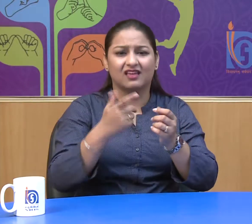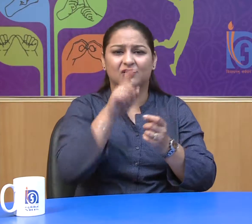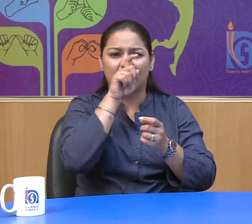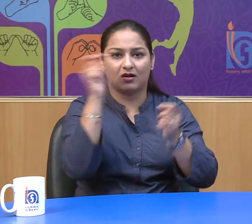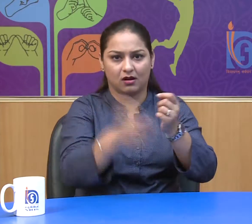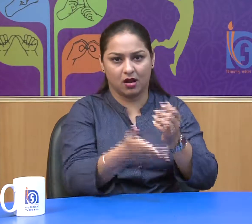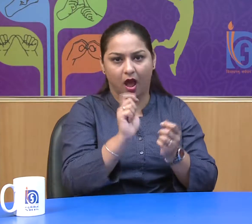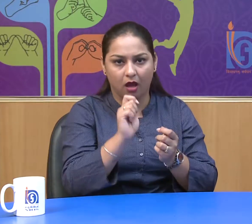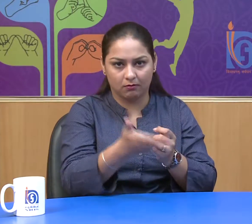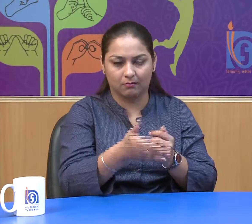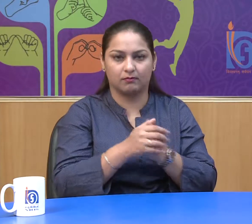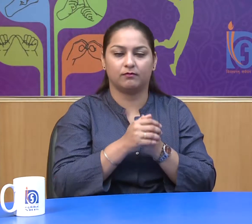Ravidas